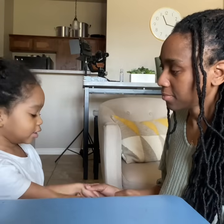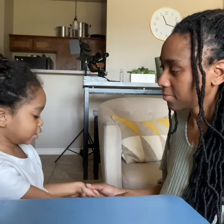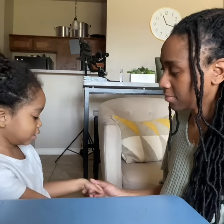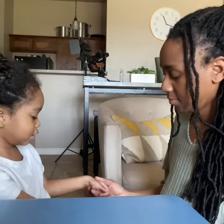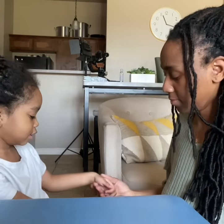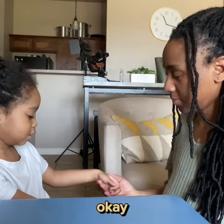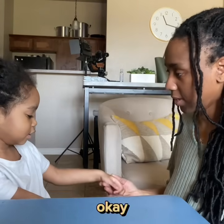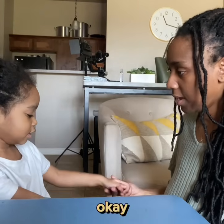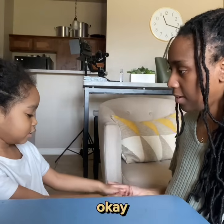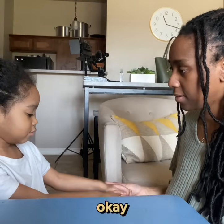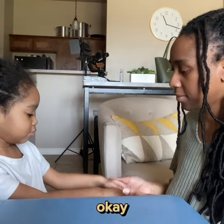Okay.